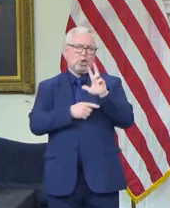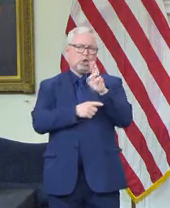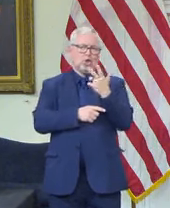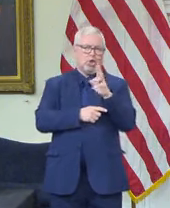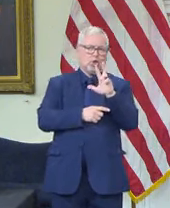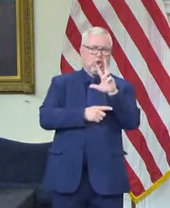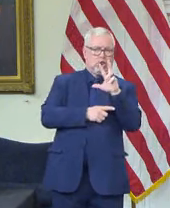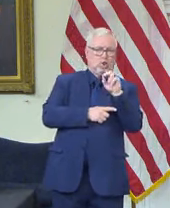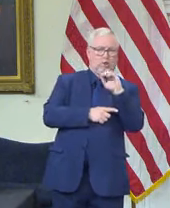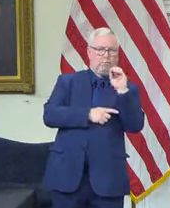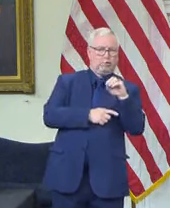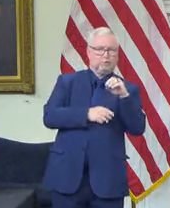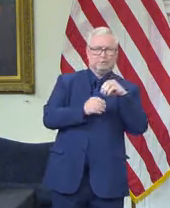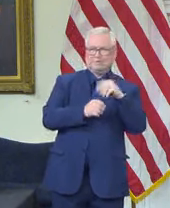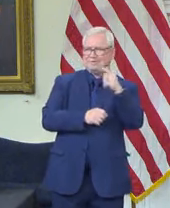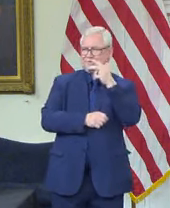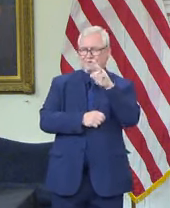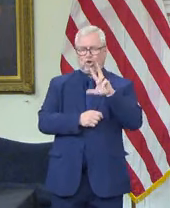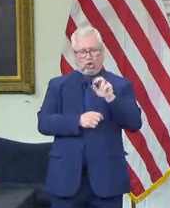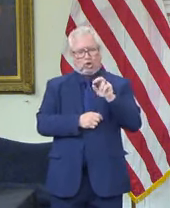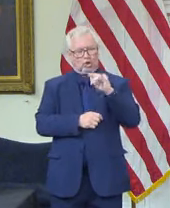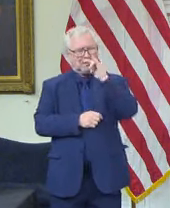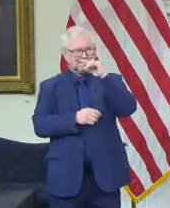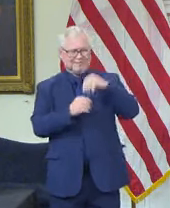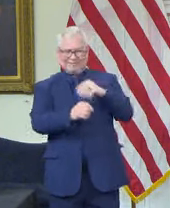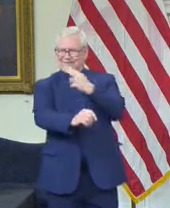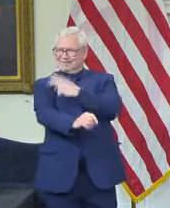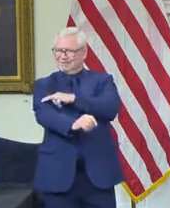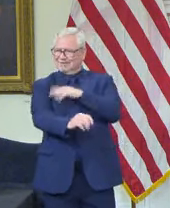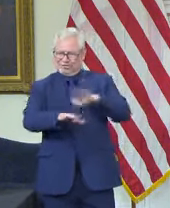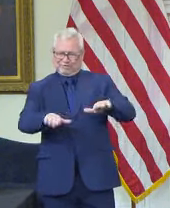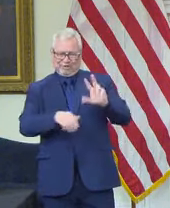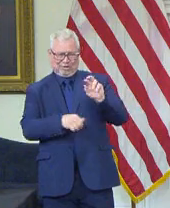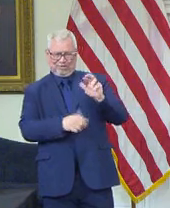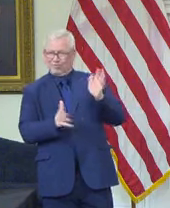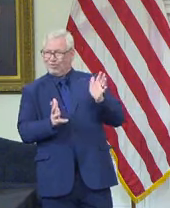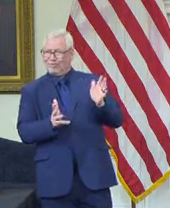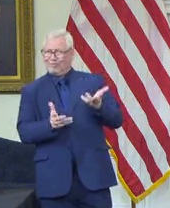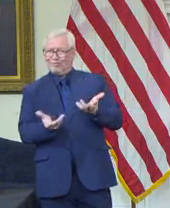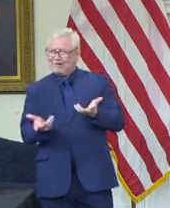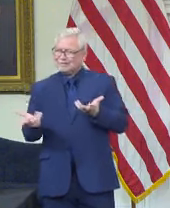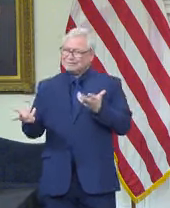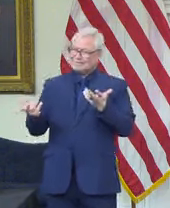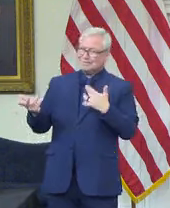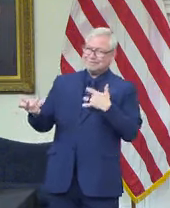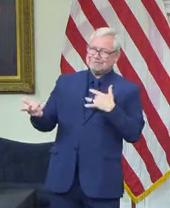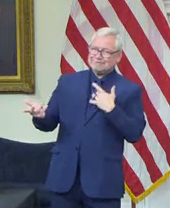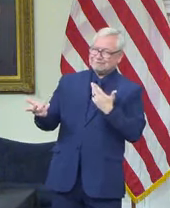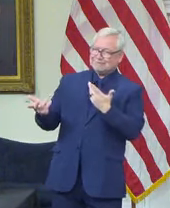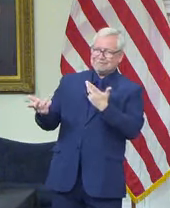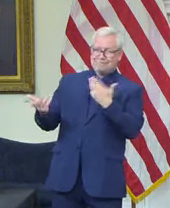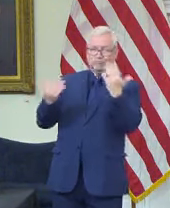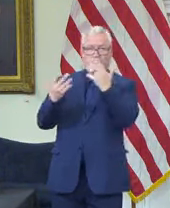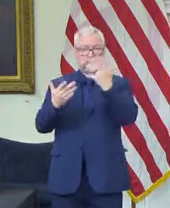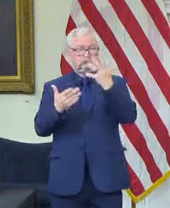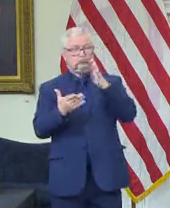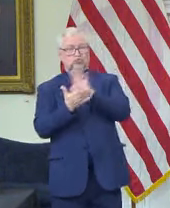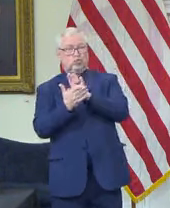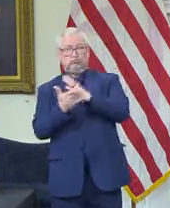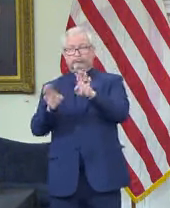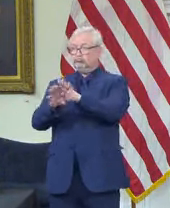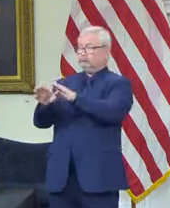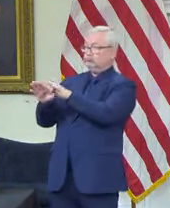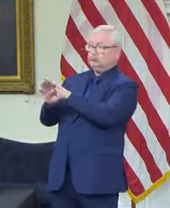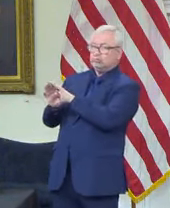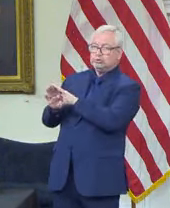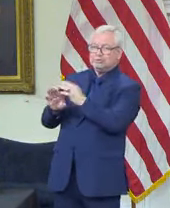down entire, you know, school systems or, you know, multiple schools with thousands of kids having to go through remote